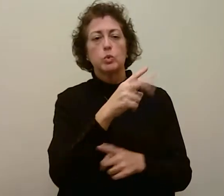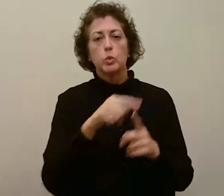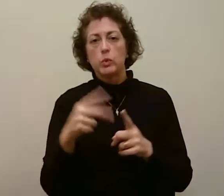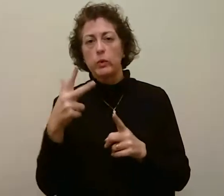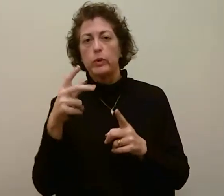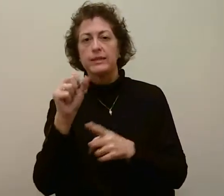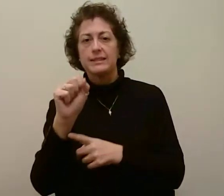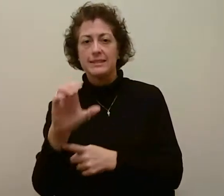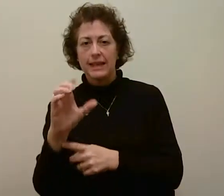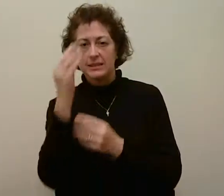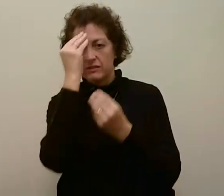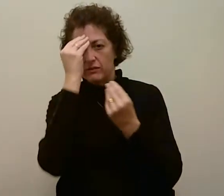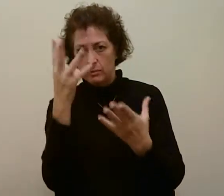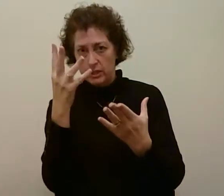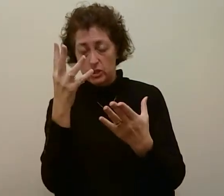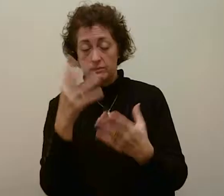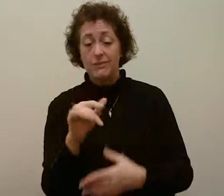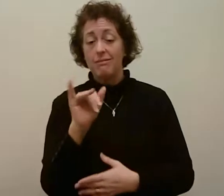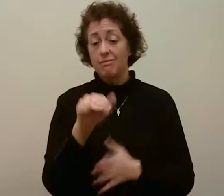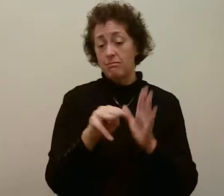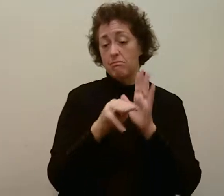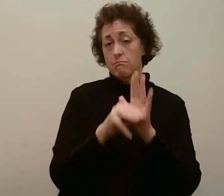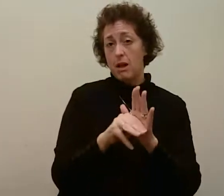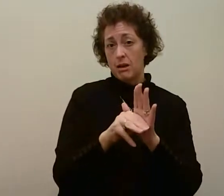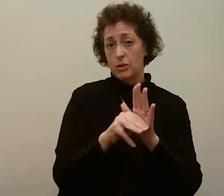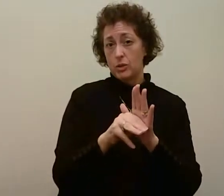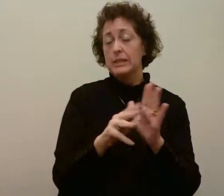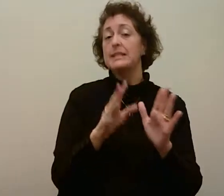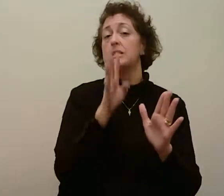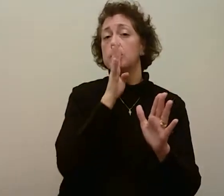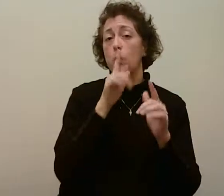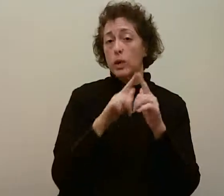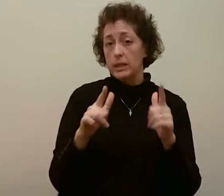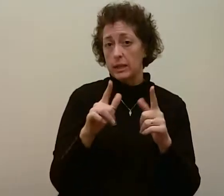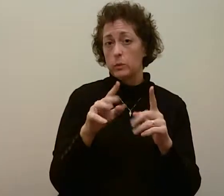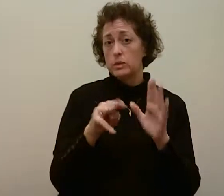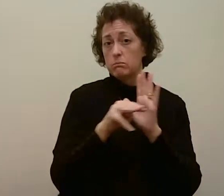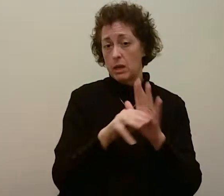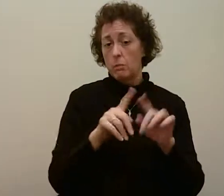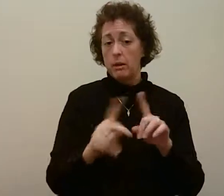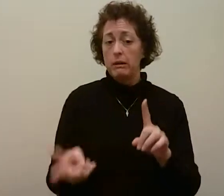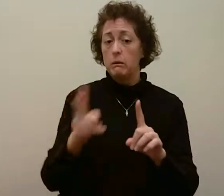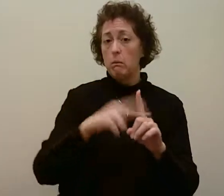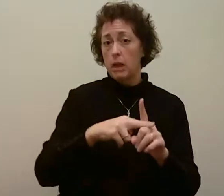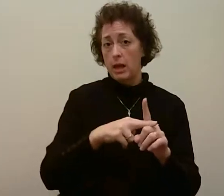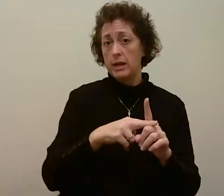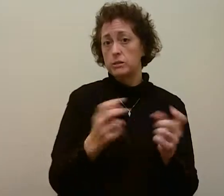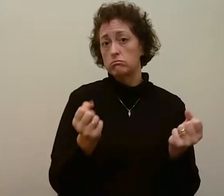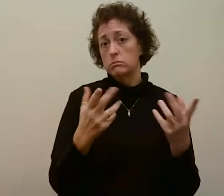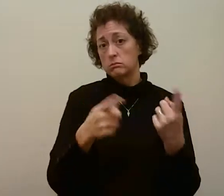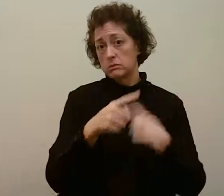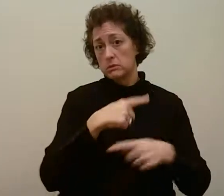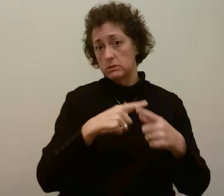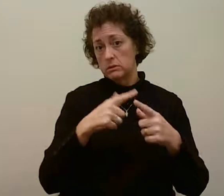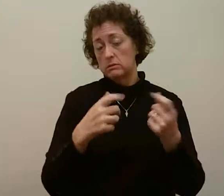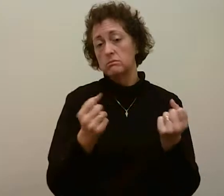Now, this model is a spoken language model, but it does apply to sign languages as well. Now, this